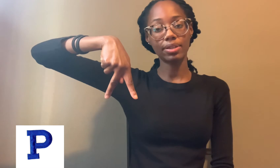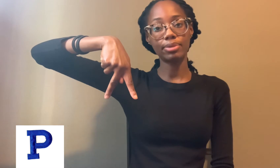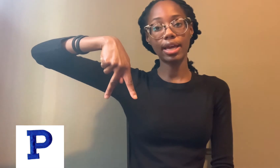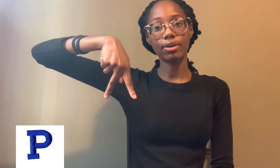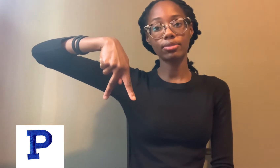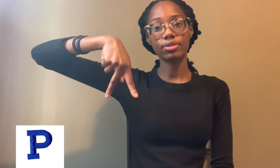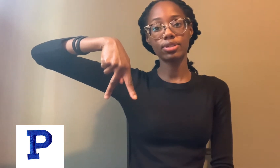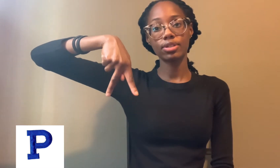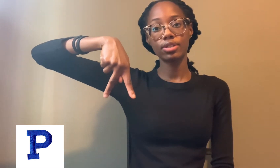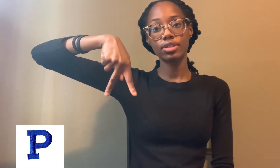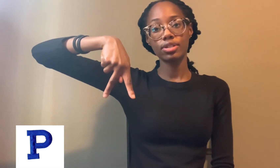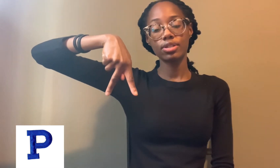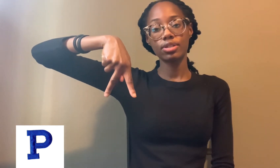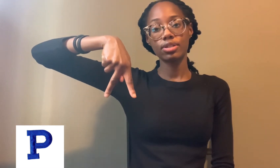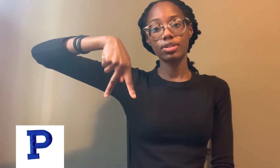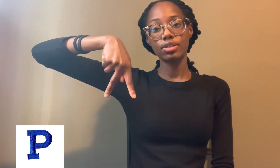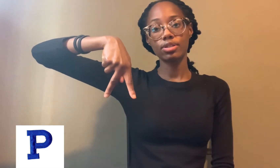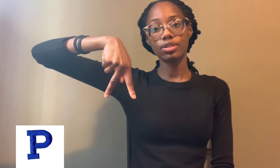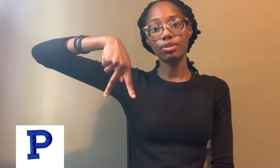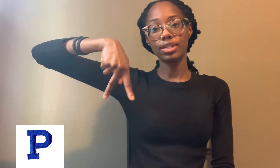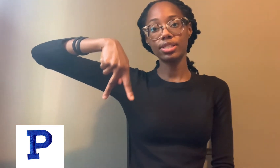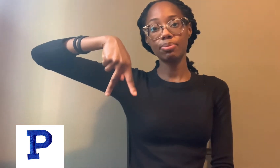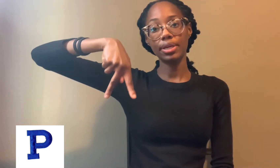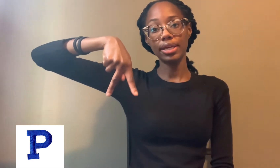down. So this is P.